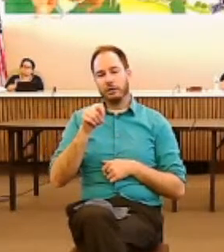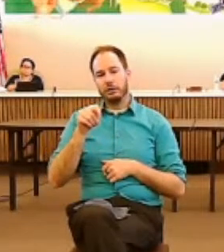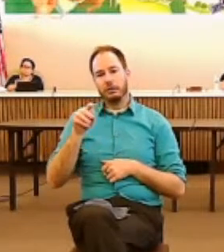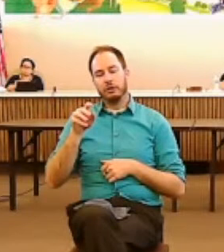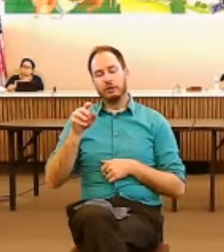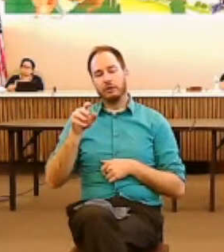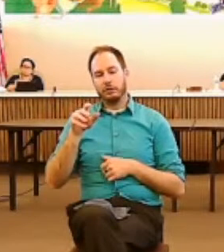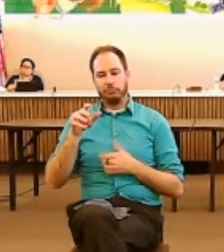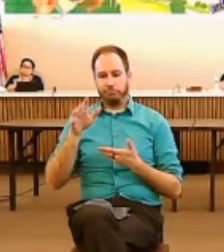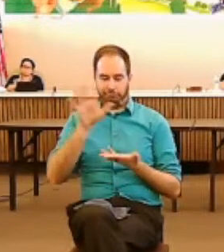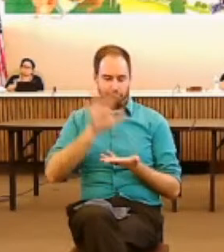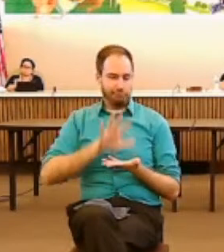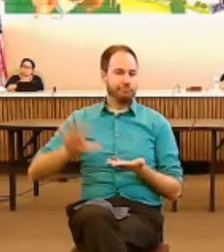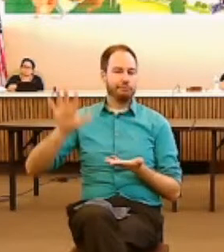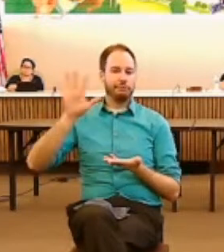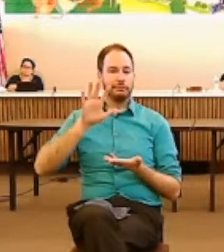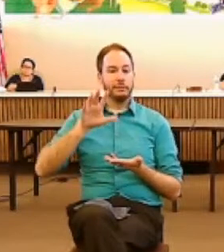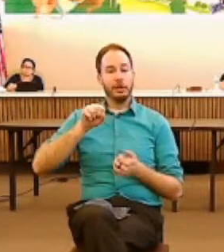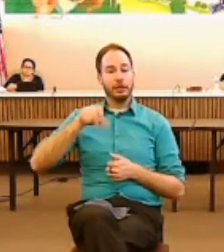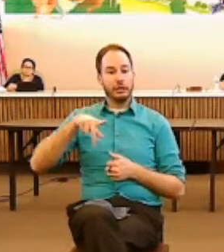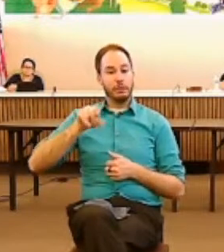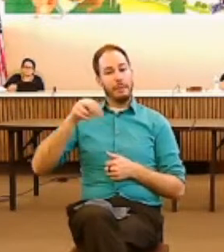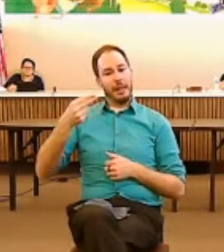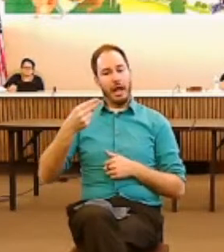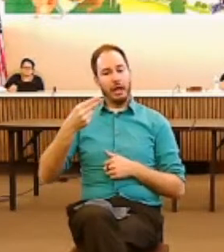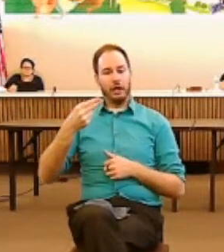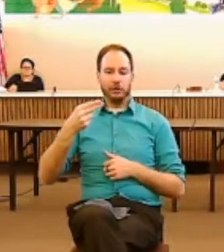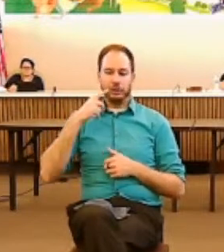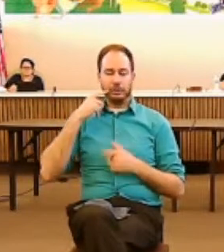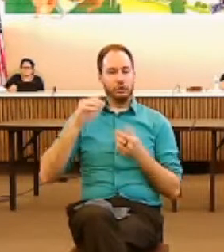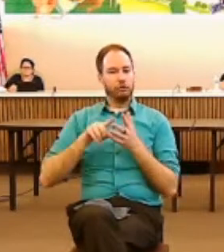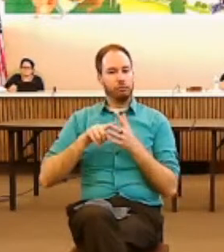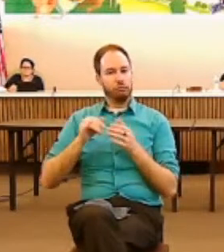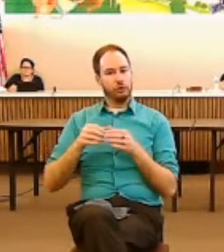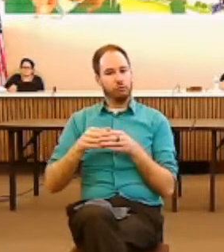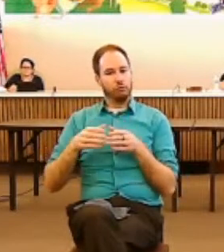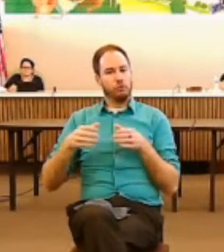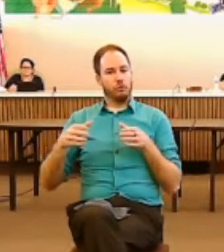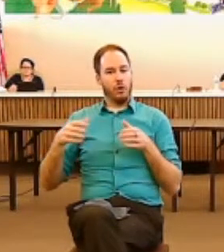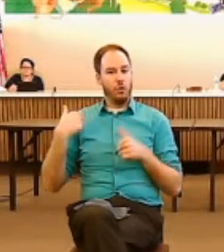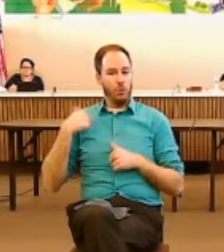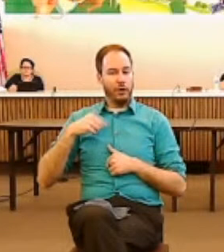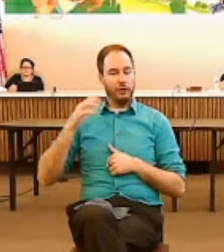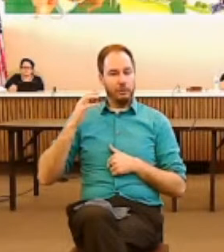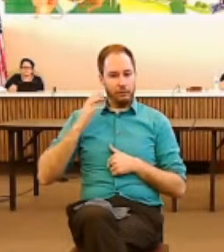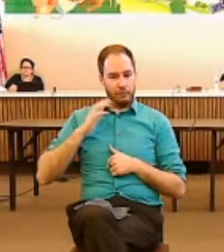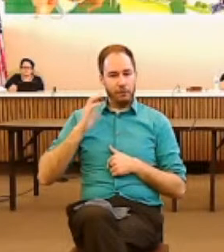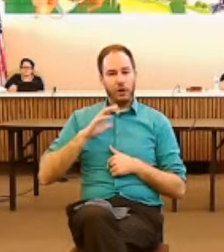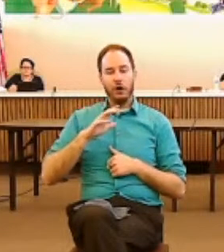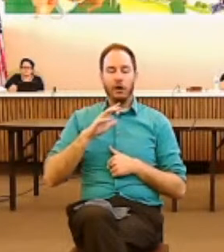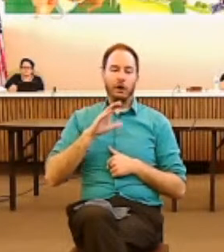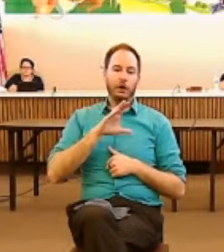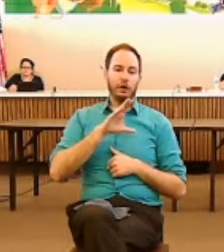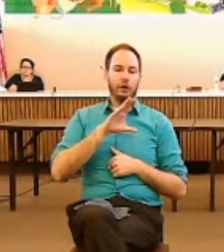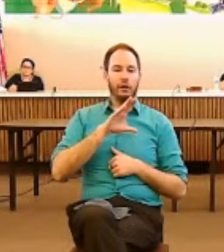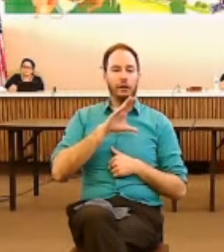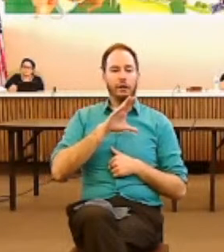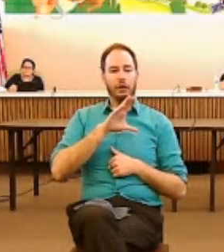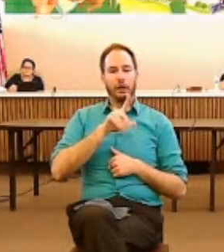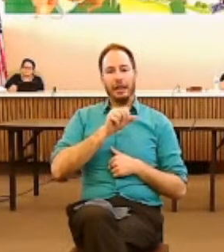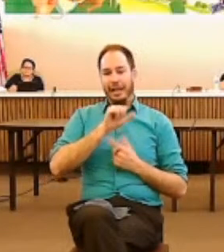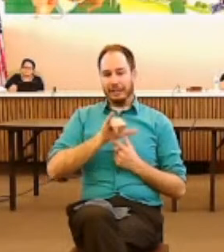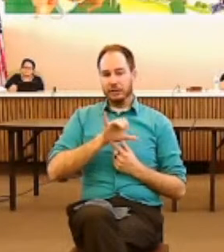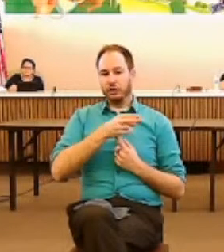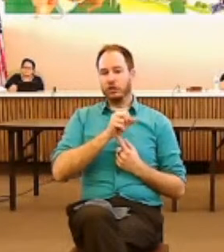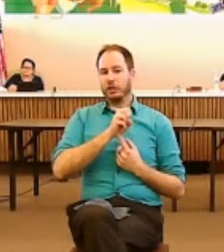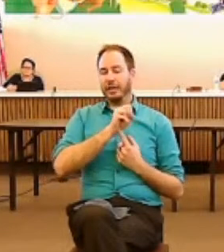market, basically. The Splash is kind of a growing car wash. We were originally Classy Chassis Car Wash. We had about 25